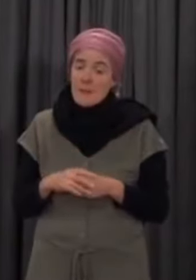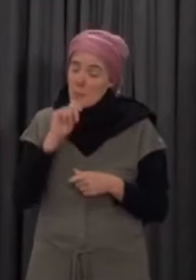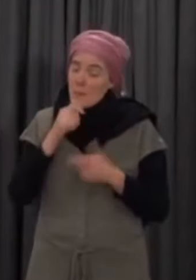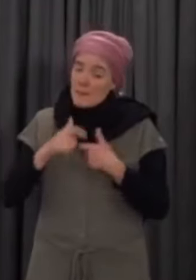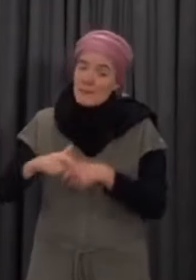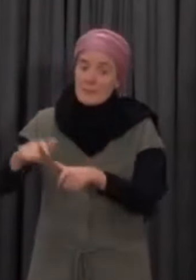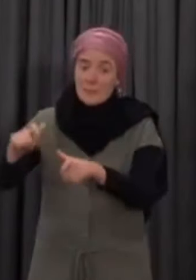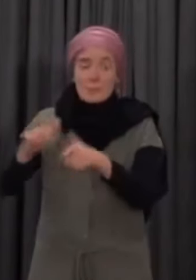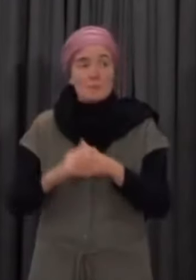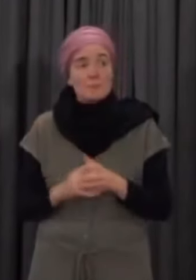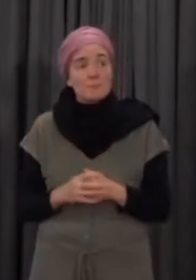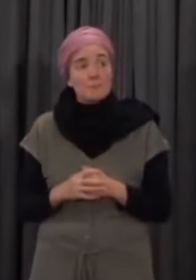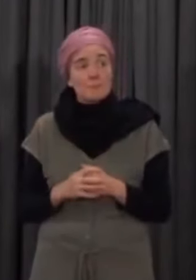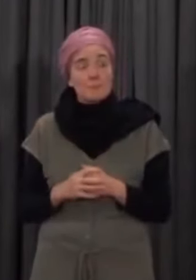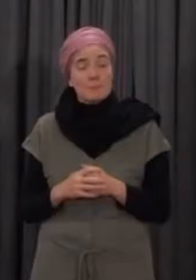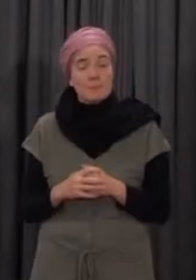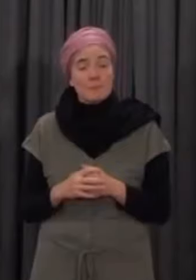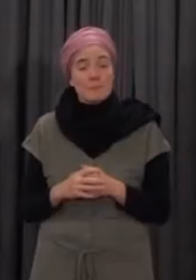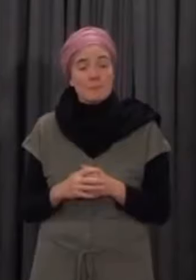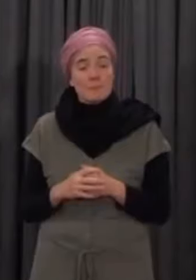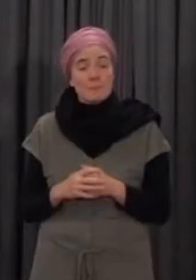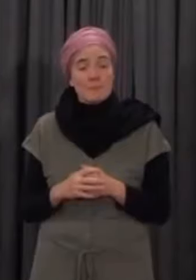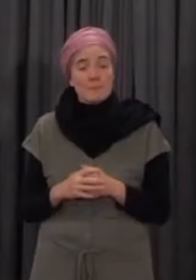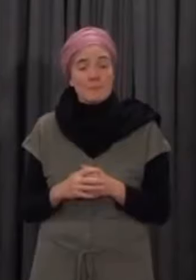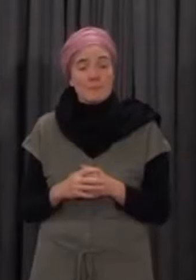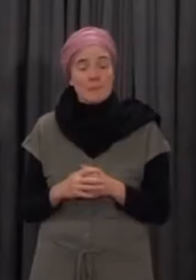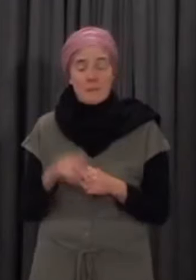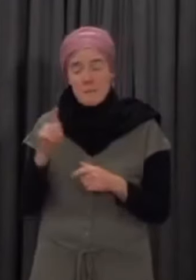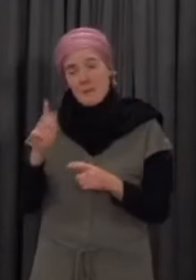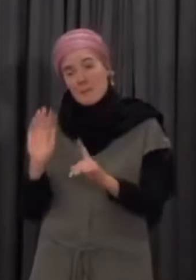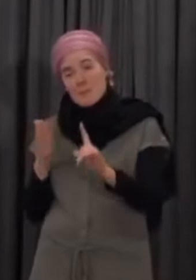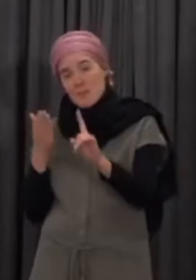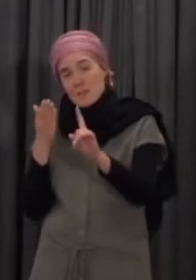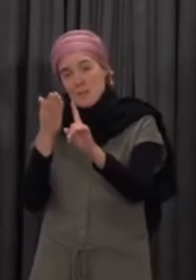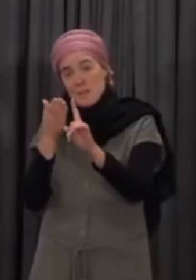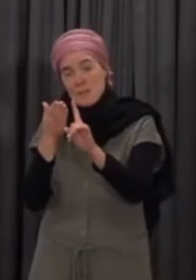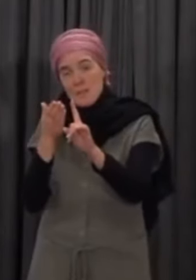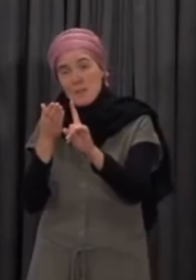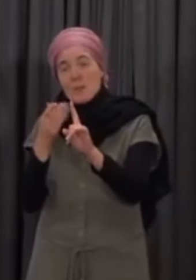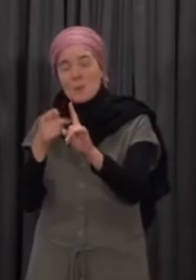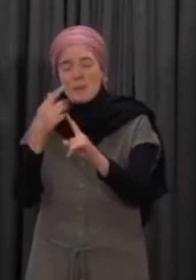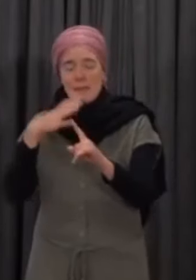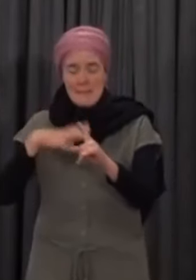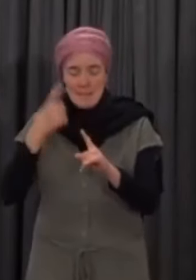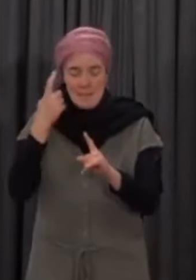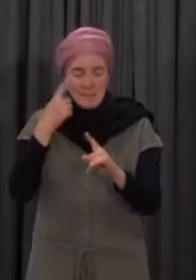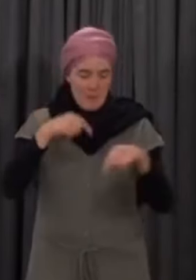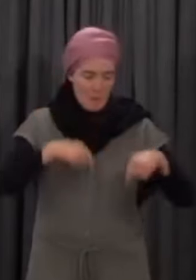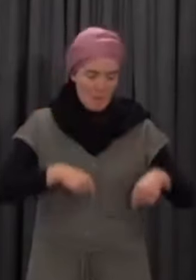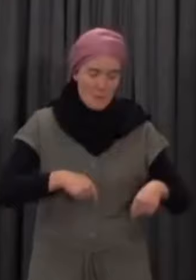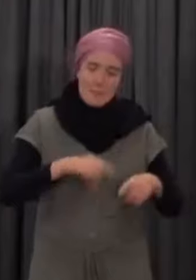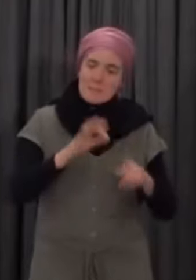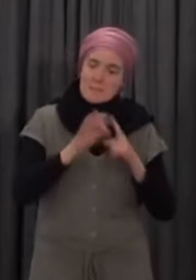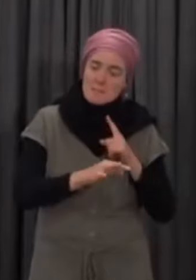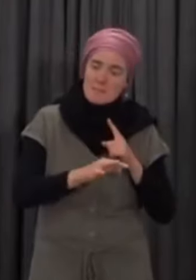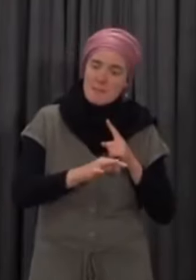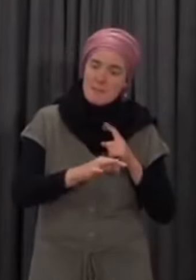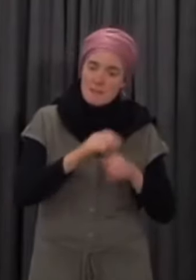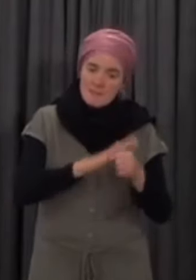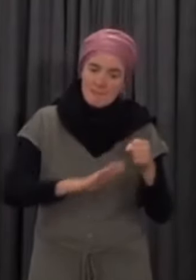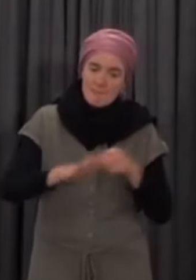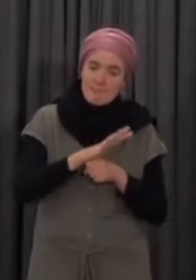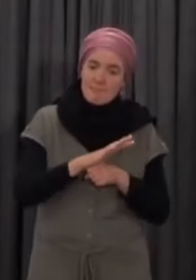What we do is we then apply that sense of direction in the particular circumstances we have in Wales. It's why we